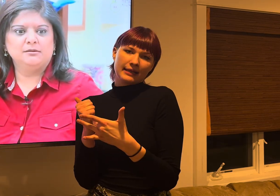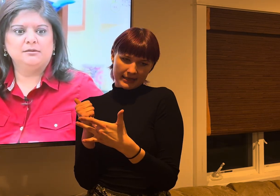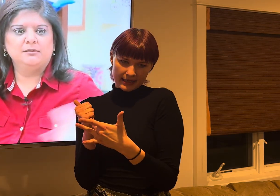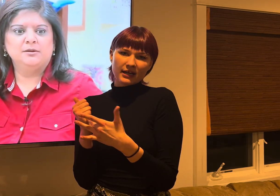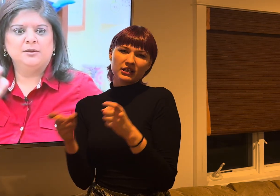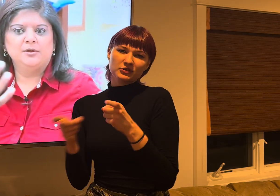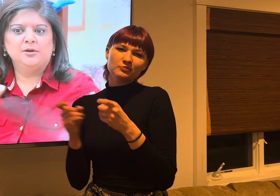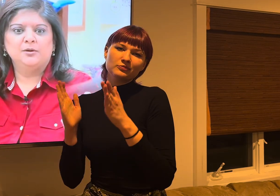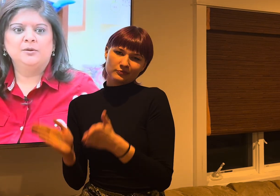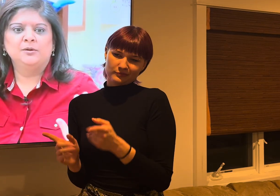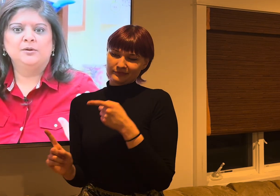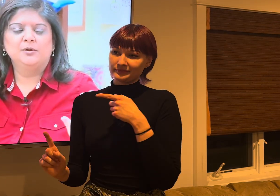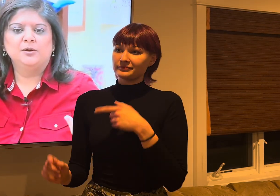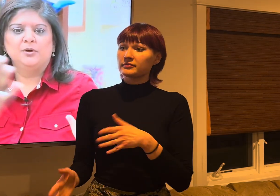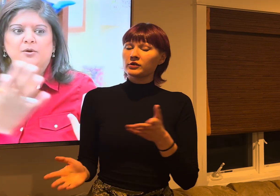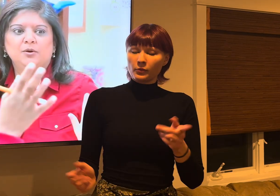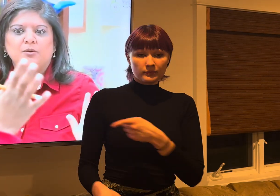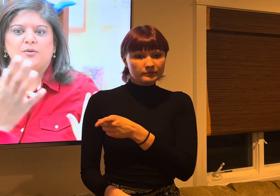annotate mean?